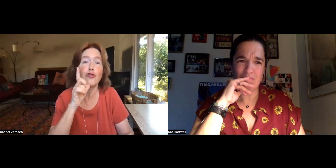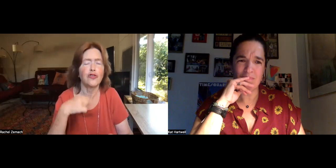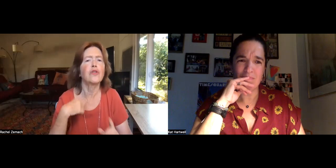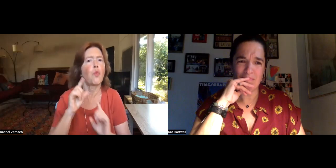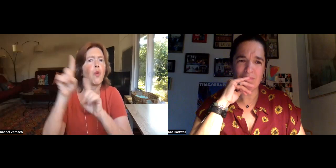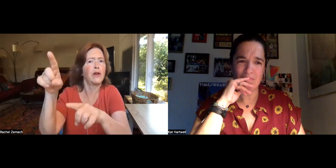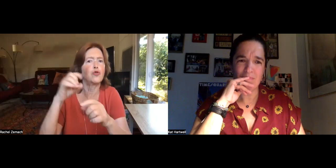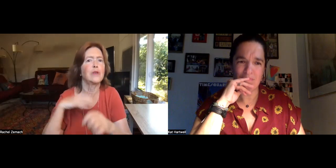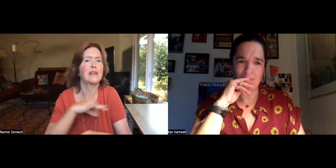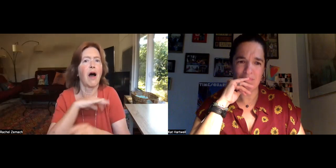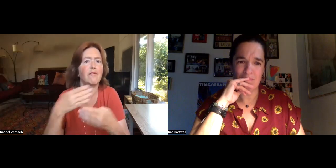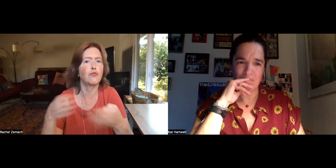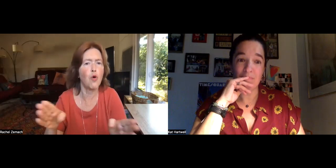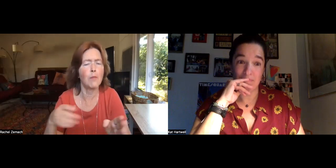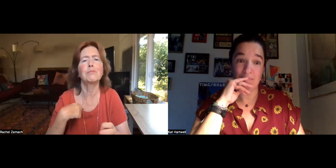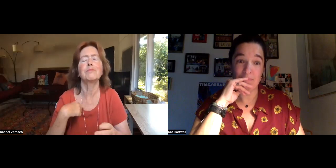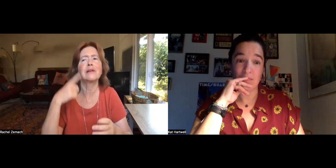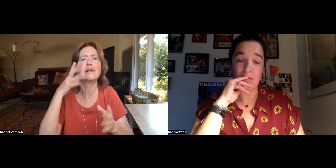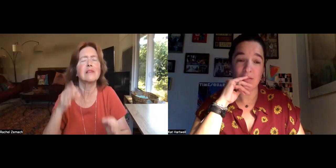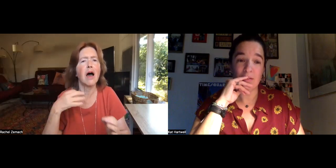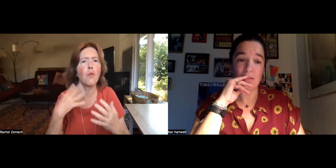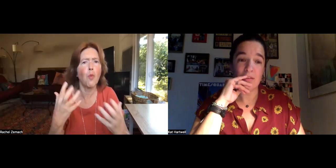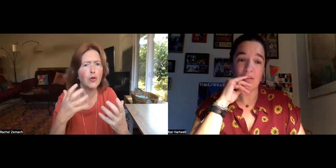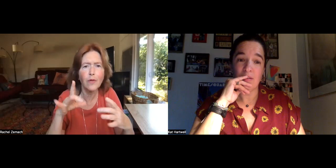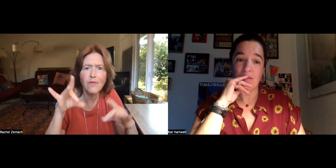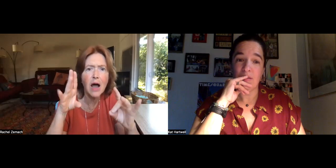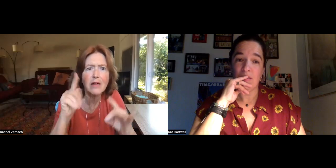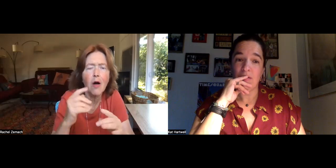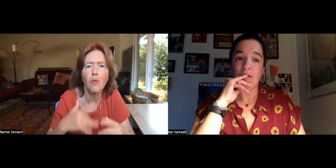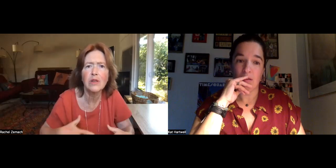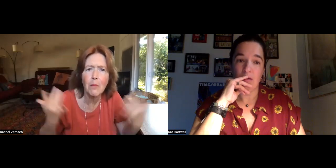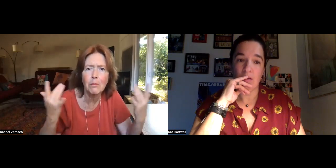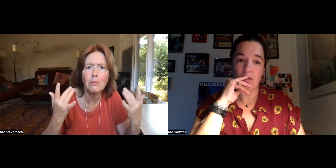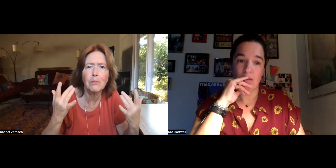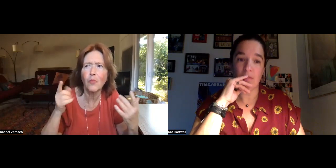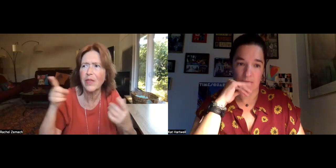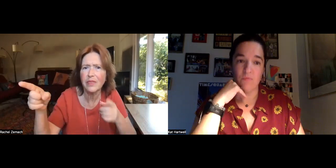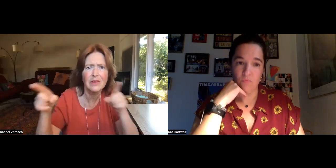much went to start wrong. Decided want to find out the whip.